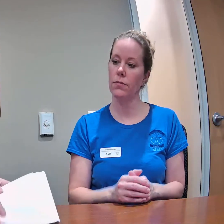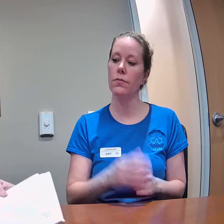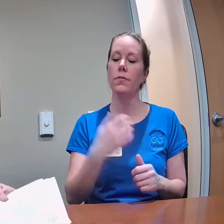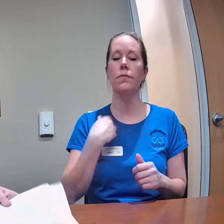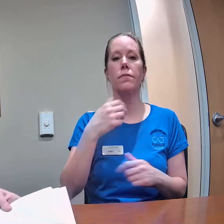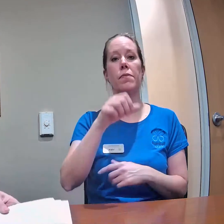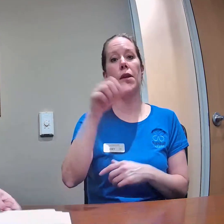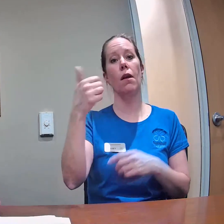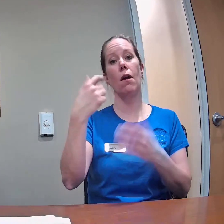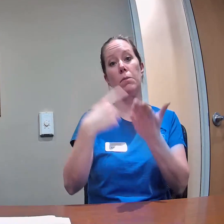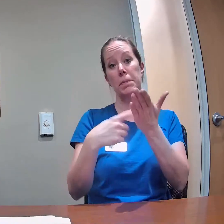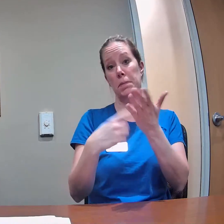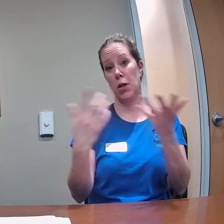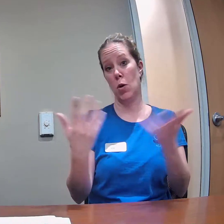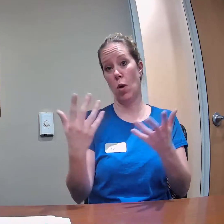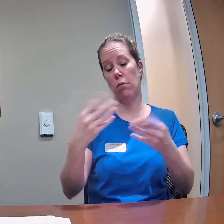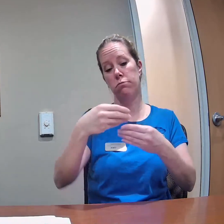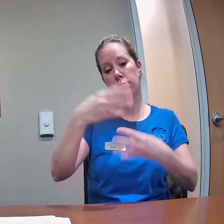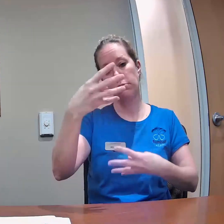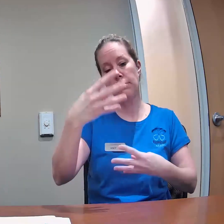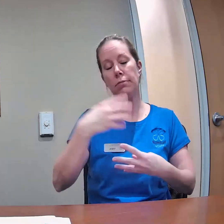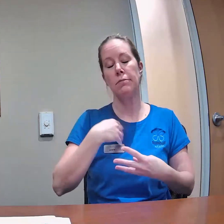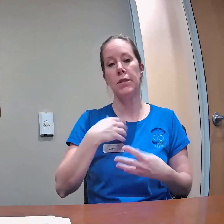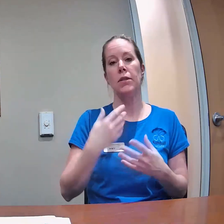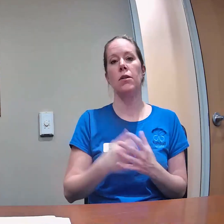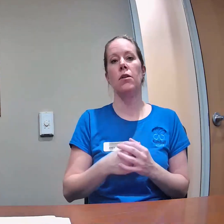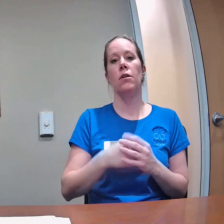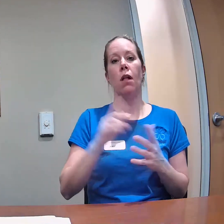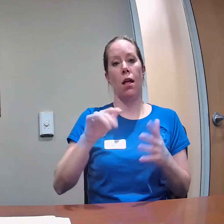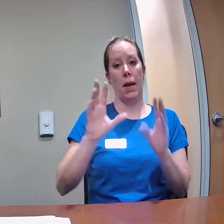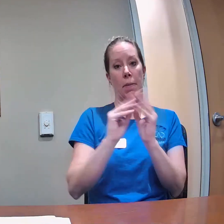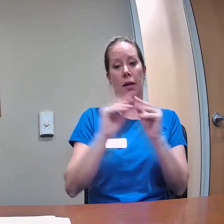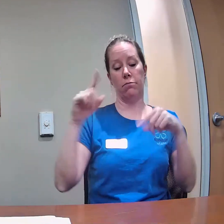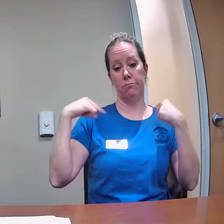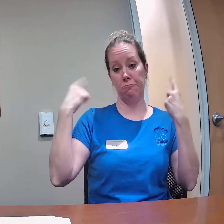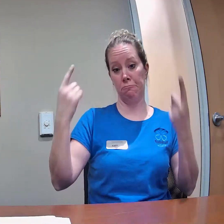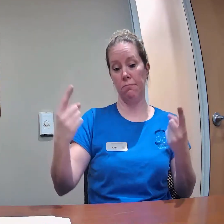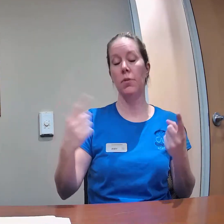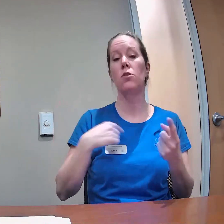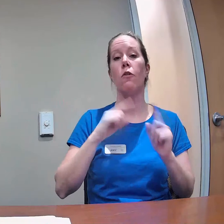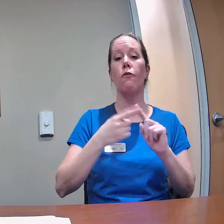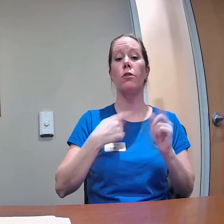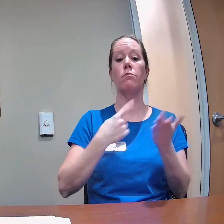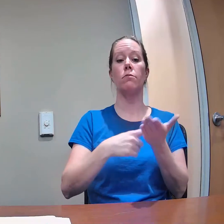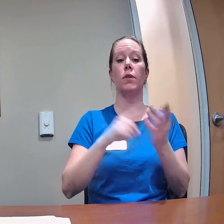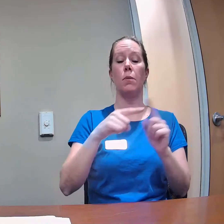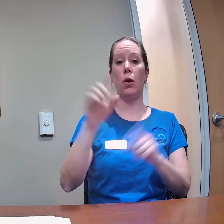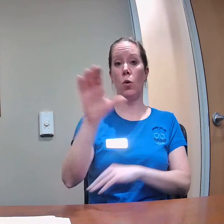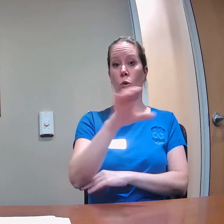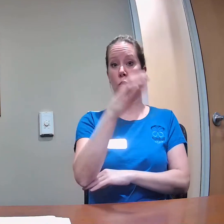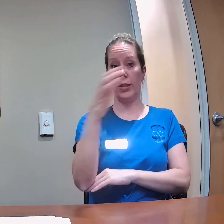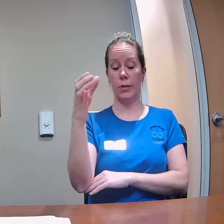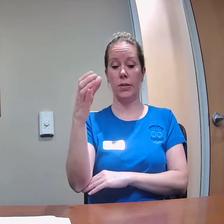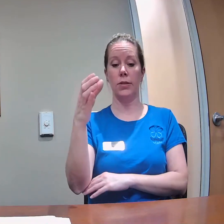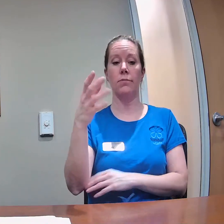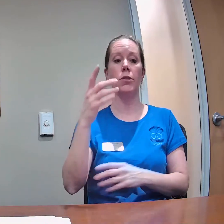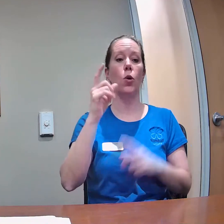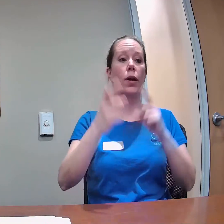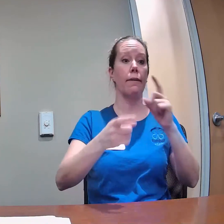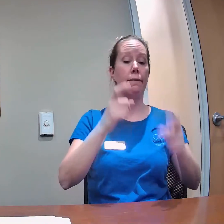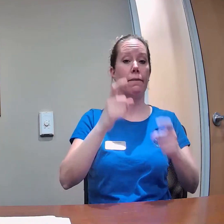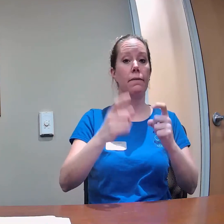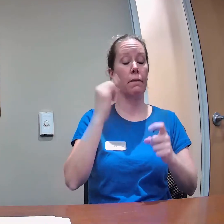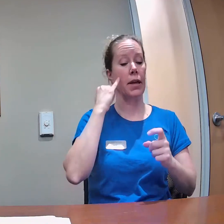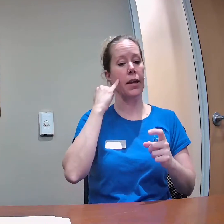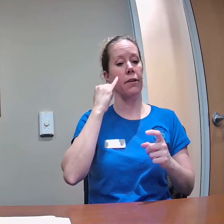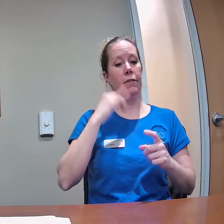about, as we hadn't talked in a while. So Christmas, talking about Christmas gifts. If you're dropping off